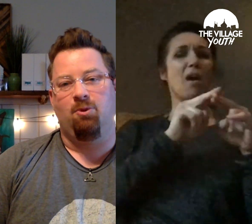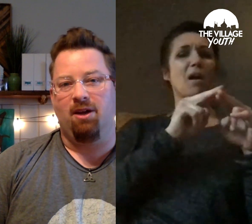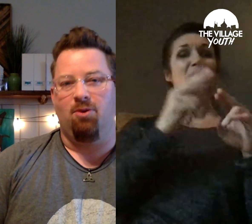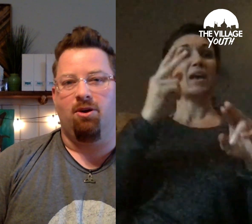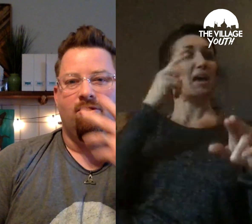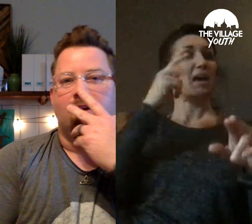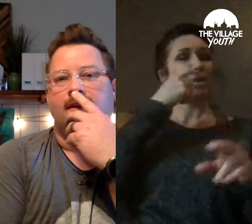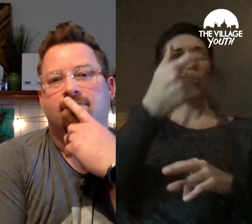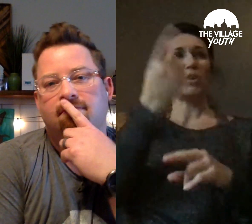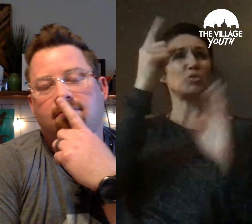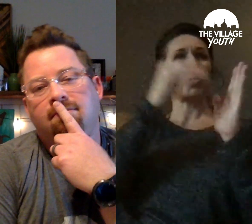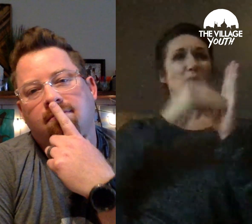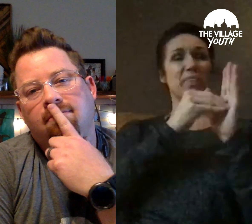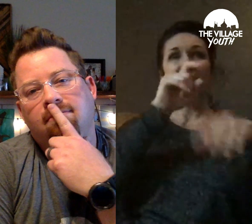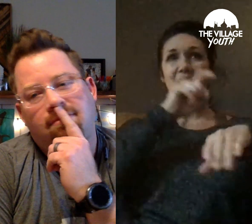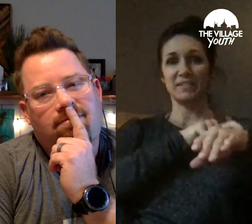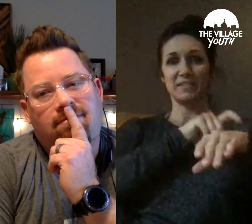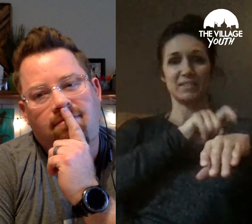What about you? What are you thinking?